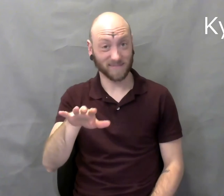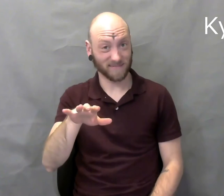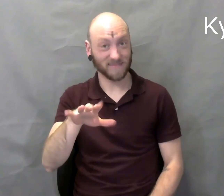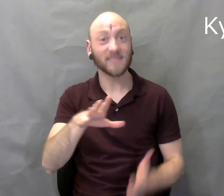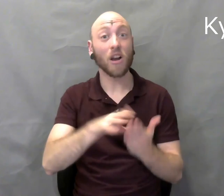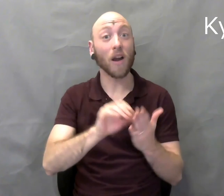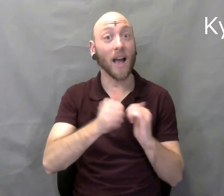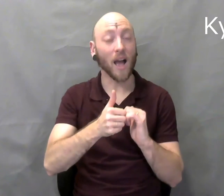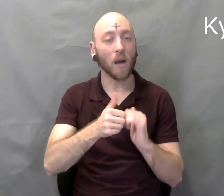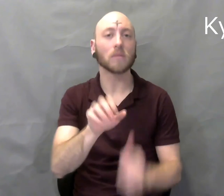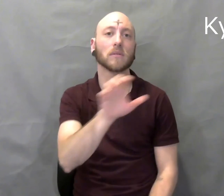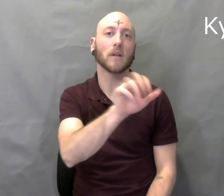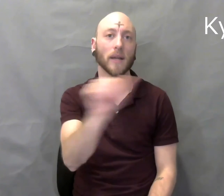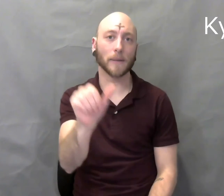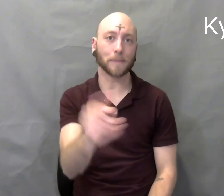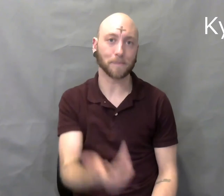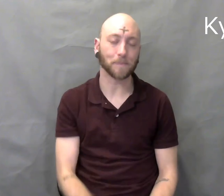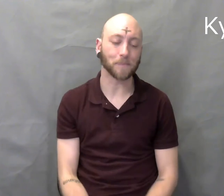out. So